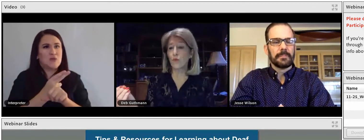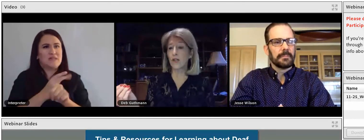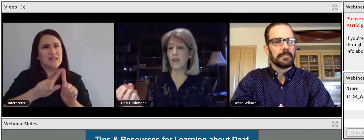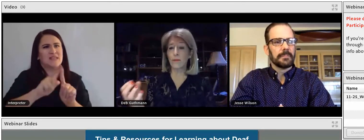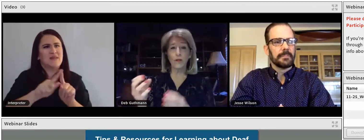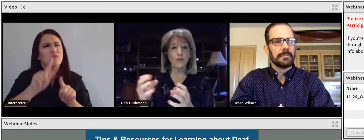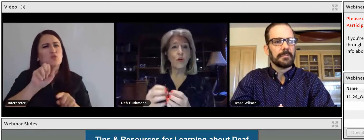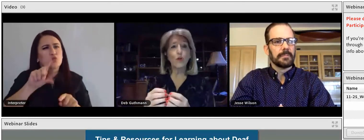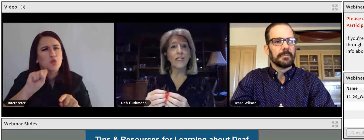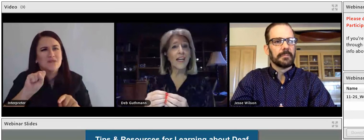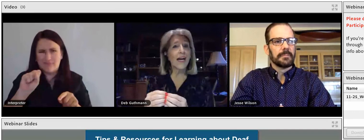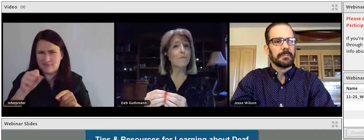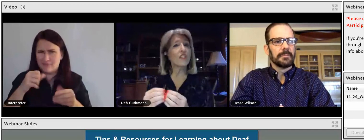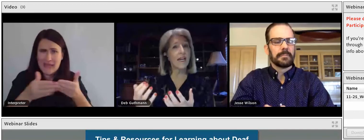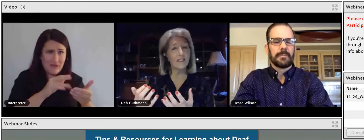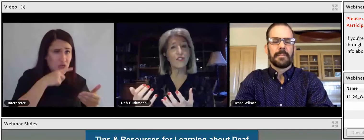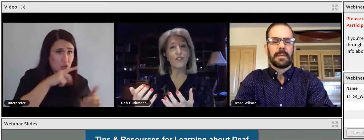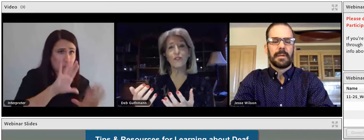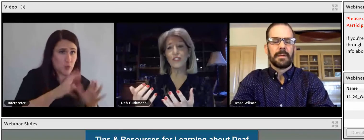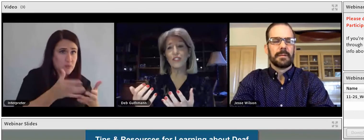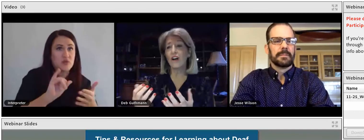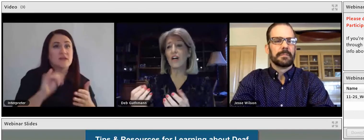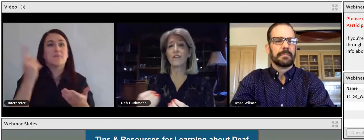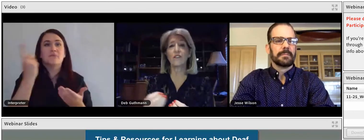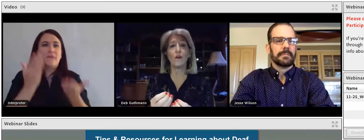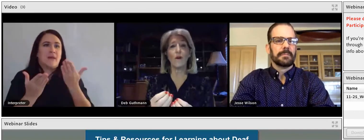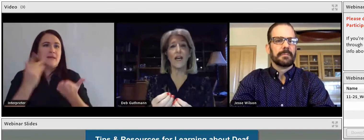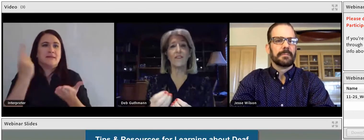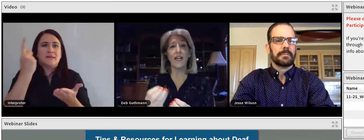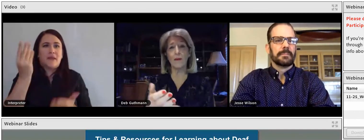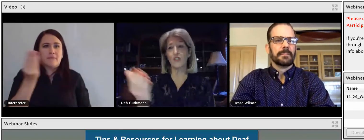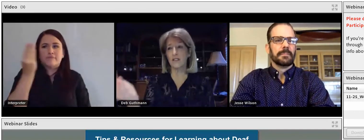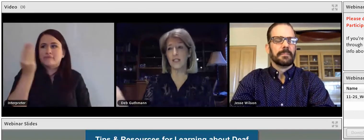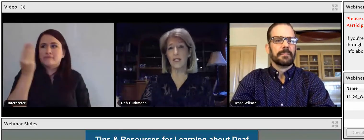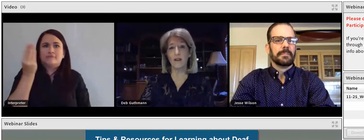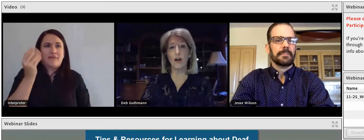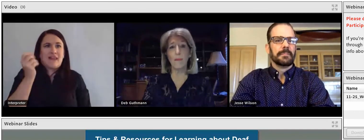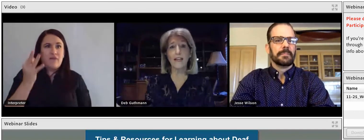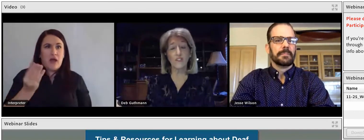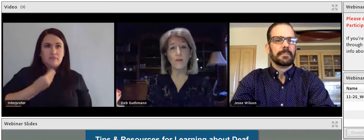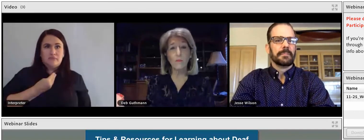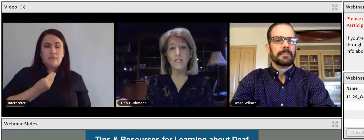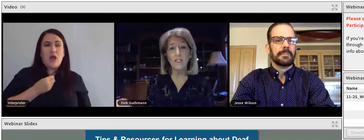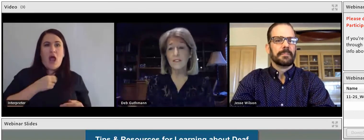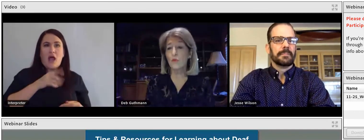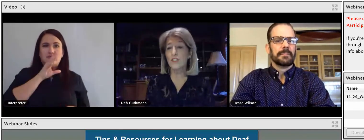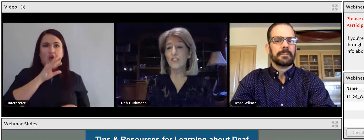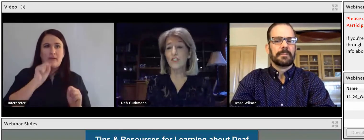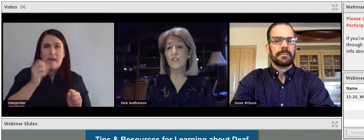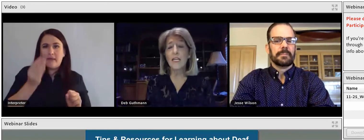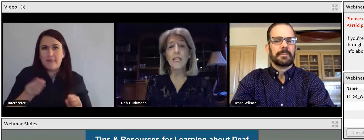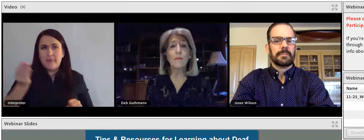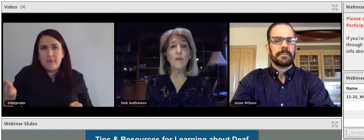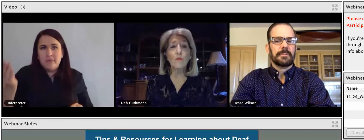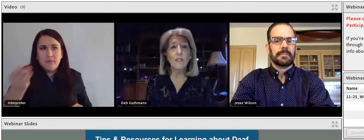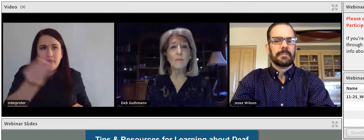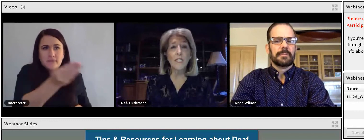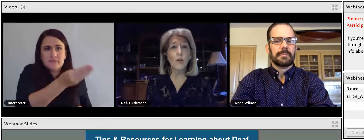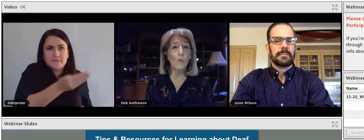of tools where a person holding an object has the turn to talk, so having objects that are passed around when it's someone's